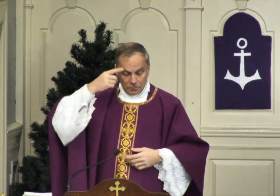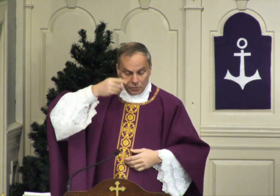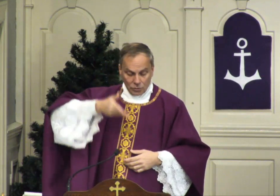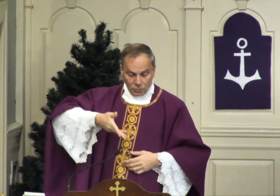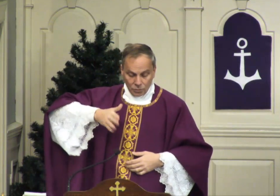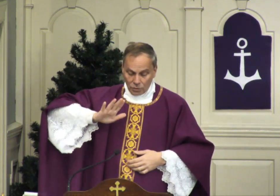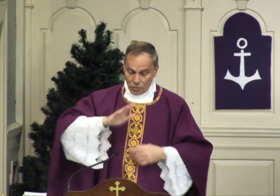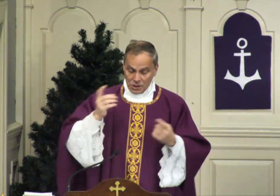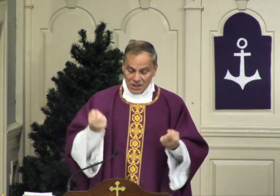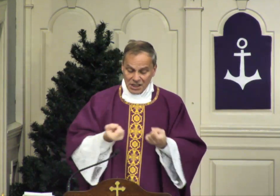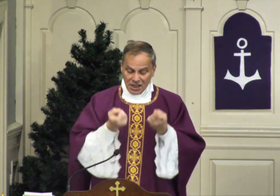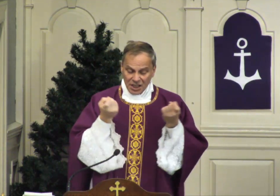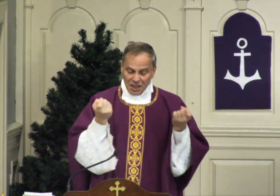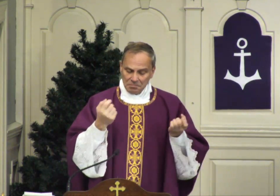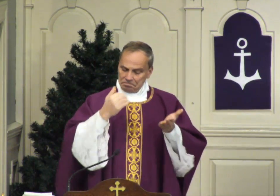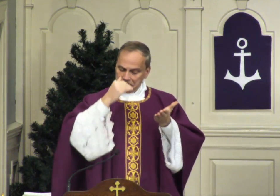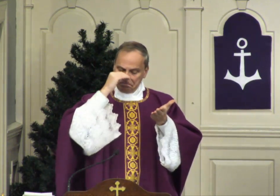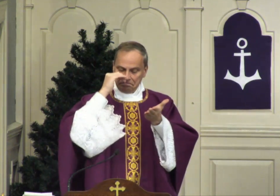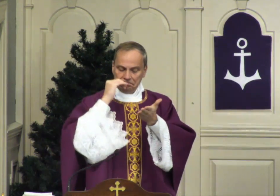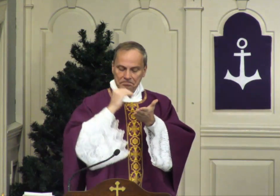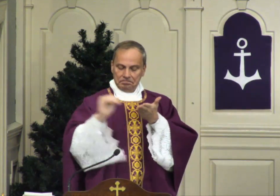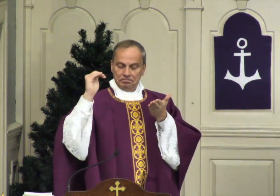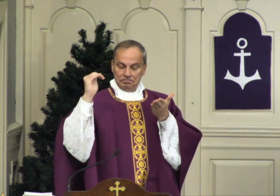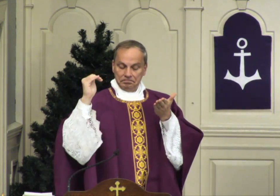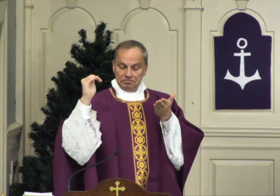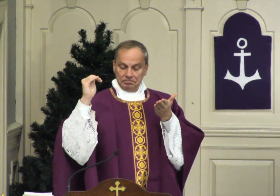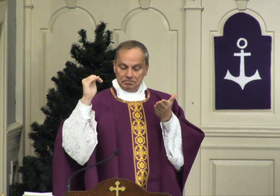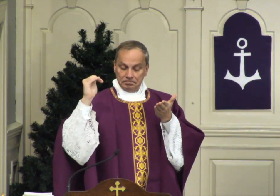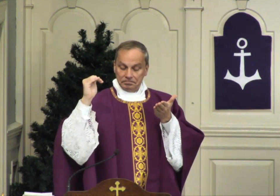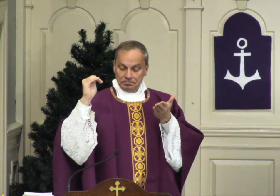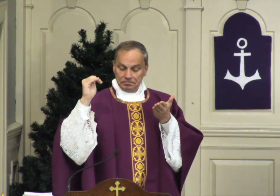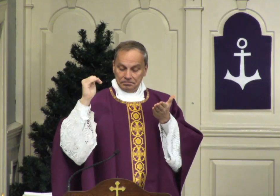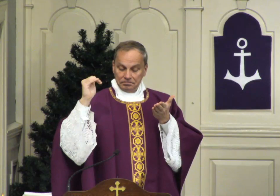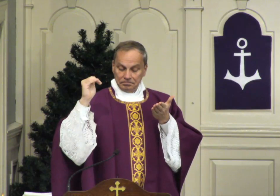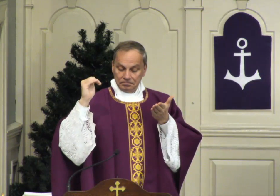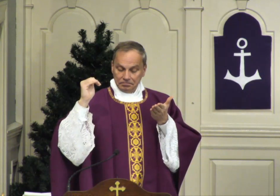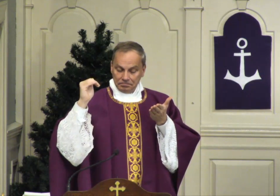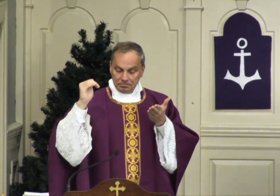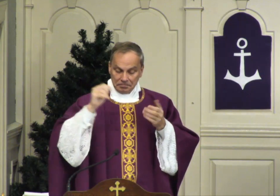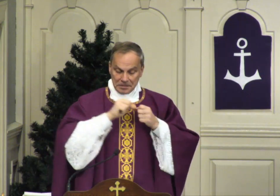"As for you, your sins are forgiven."